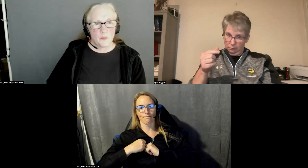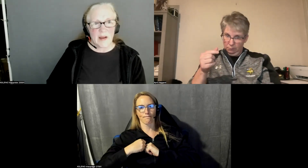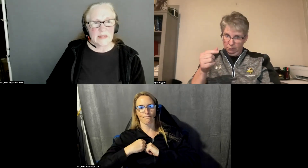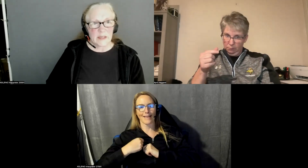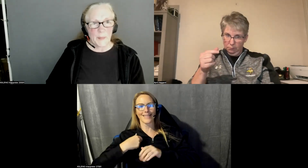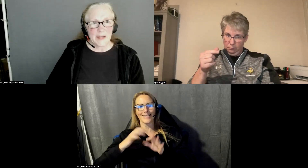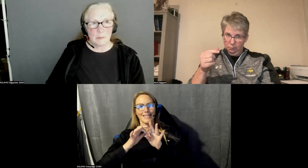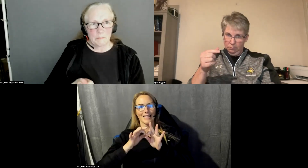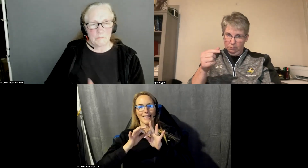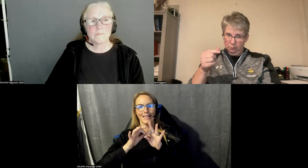the rebranding committee.